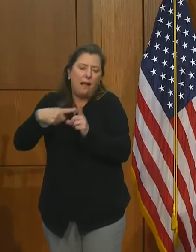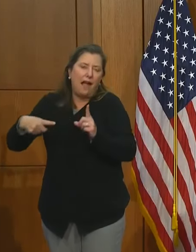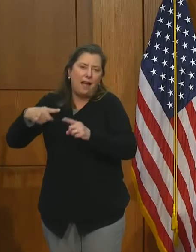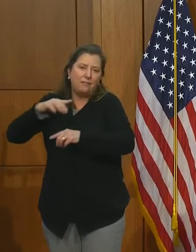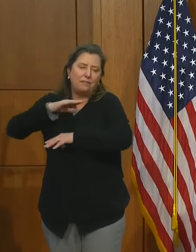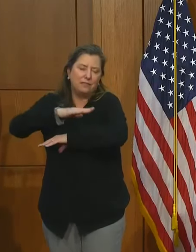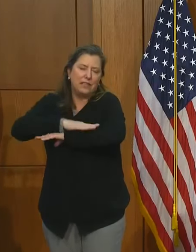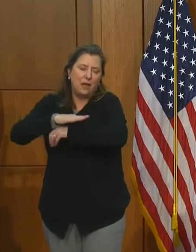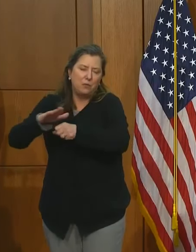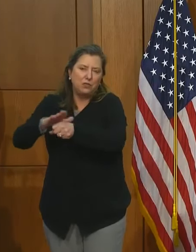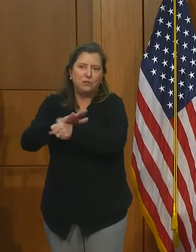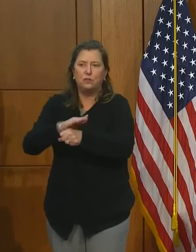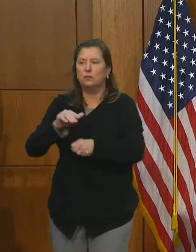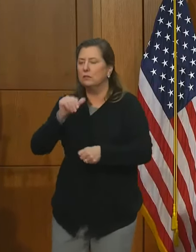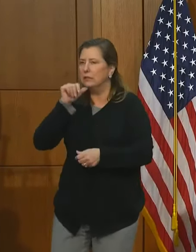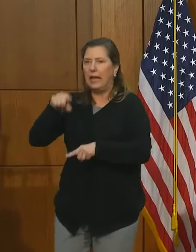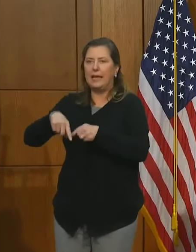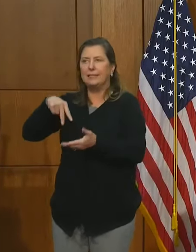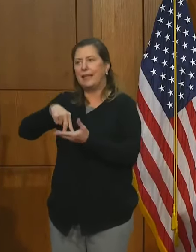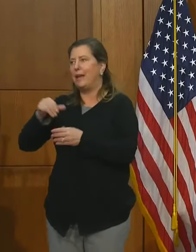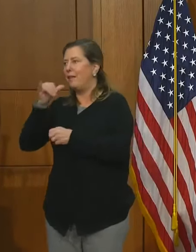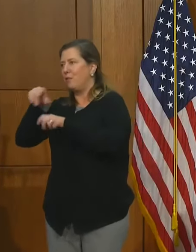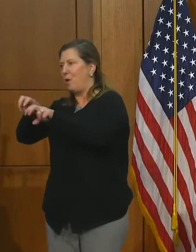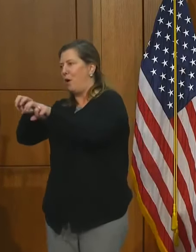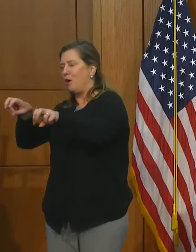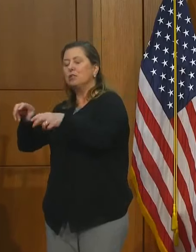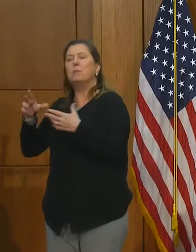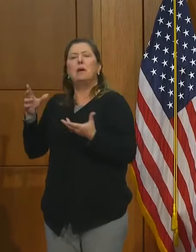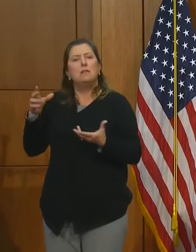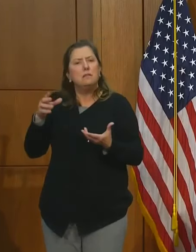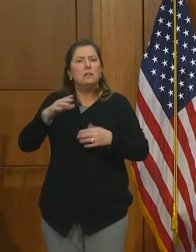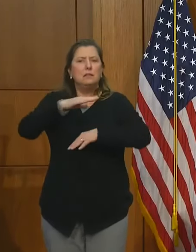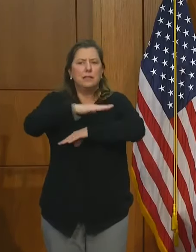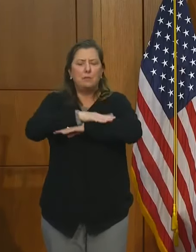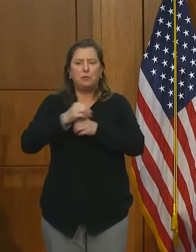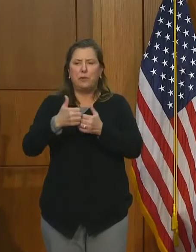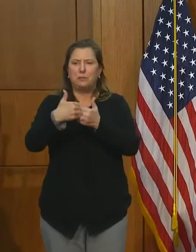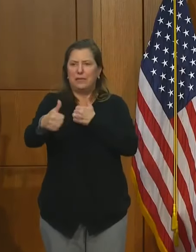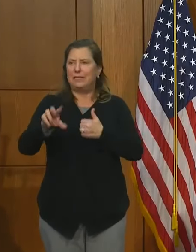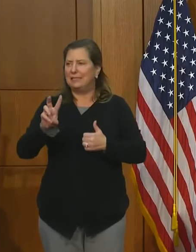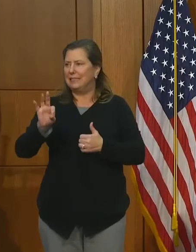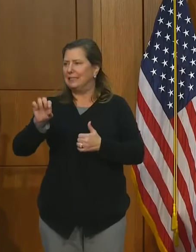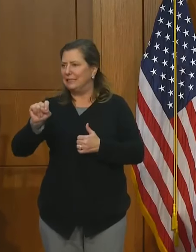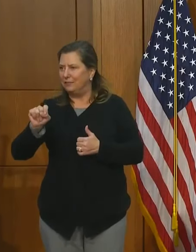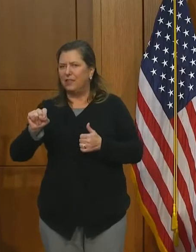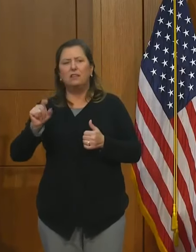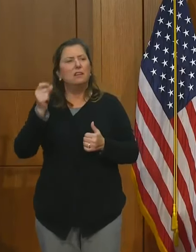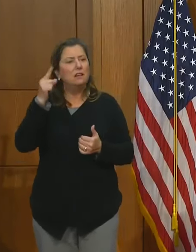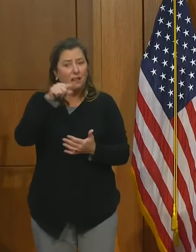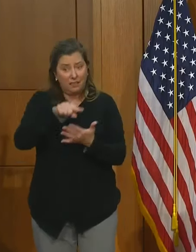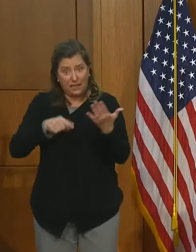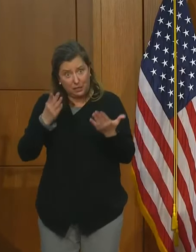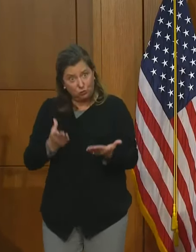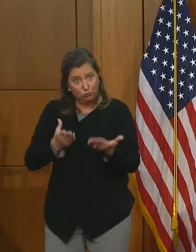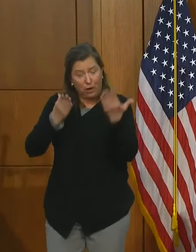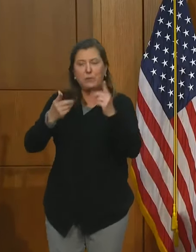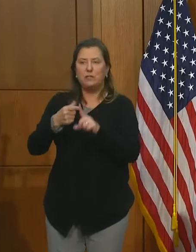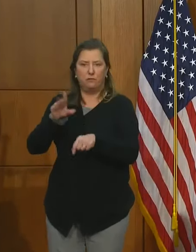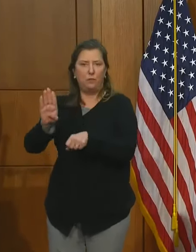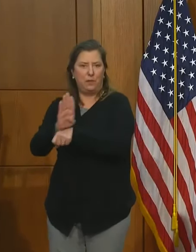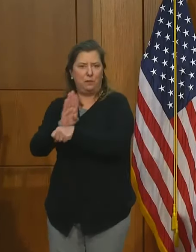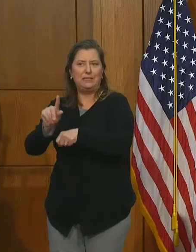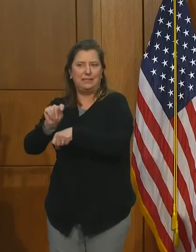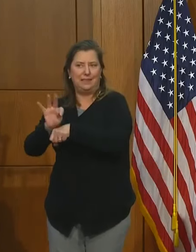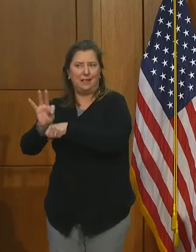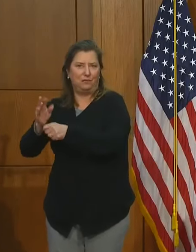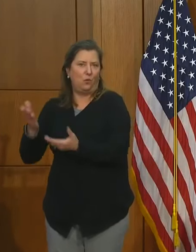No standing at bars, tables 6 feet apart. All of these have been recommendations that have come through the business task group.